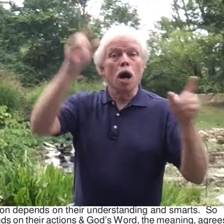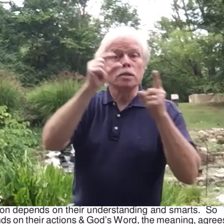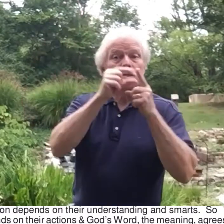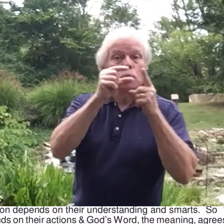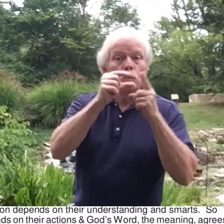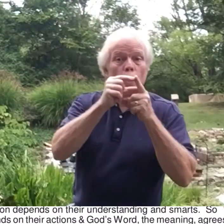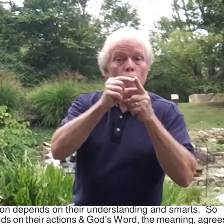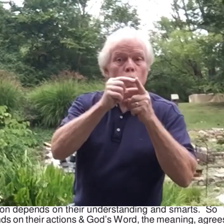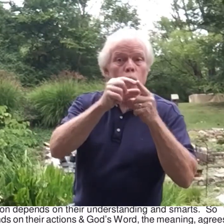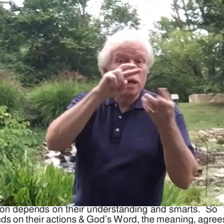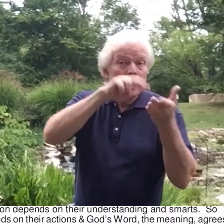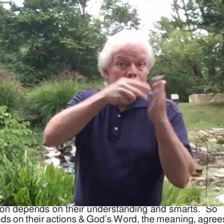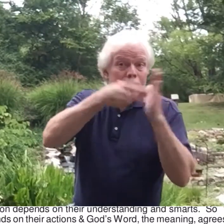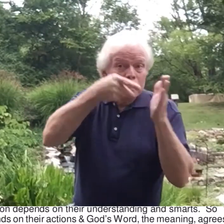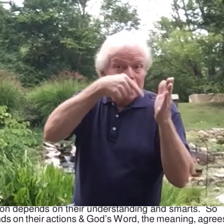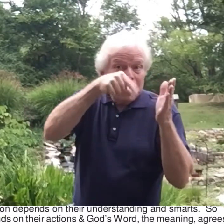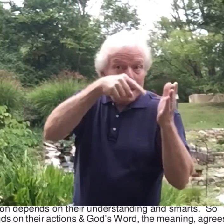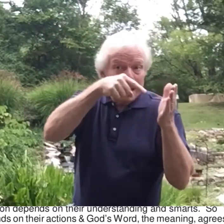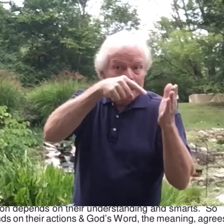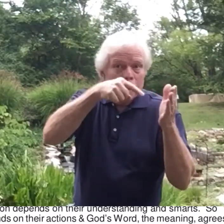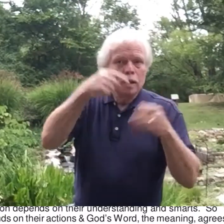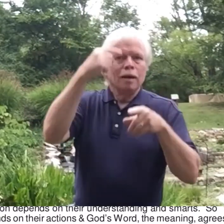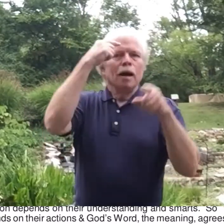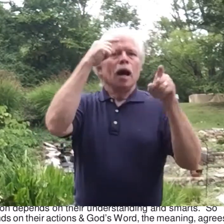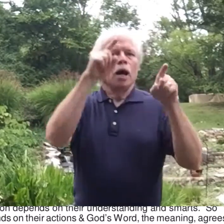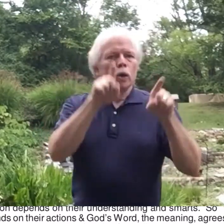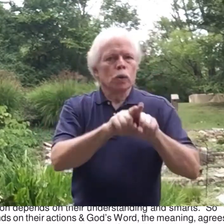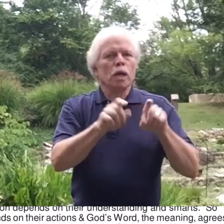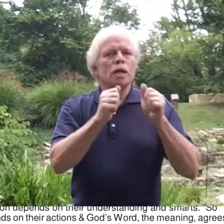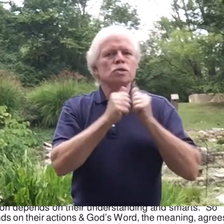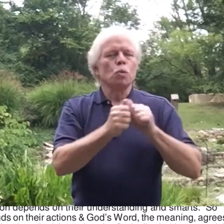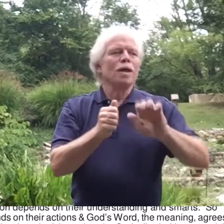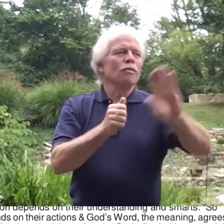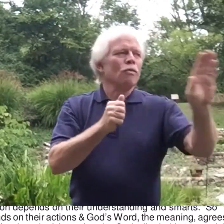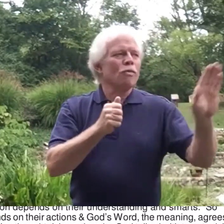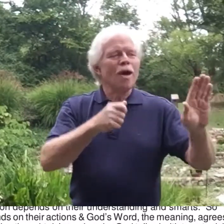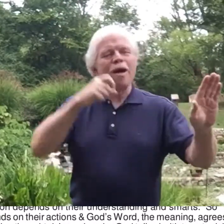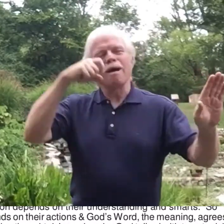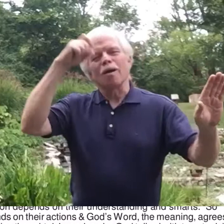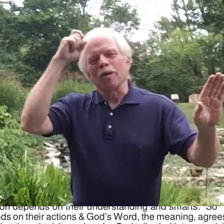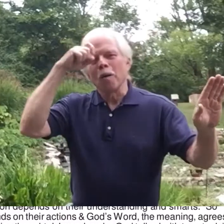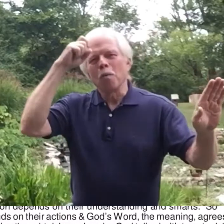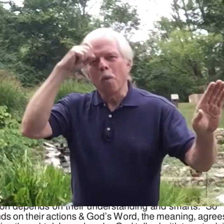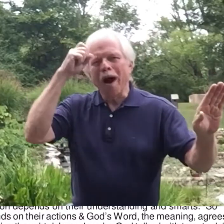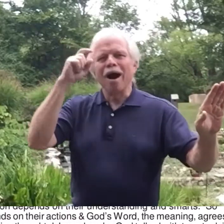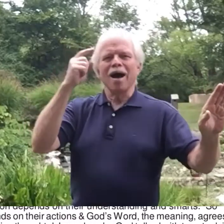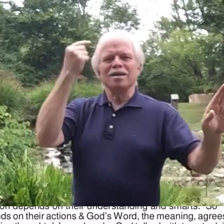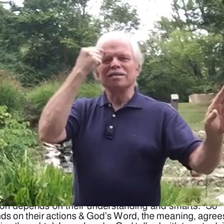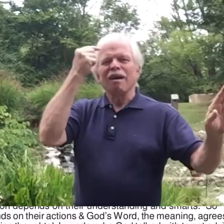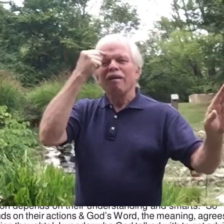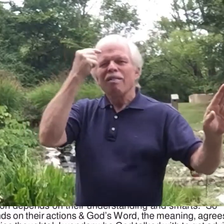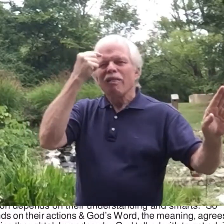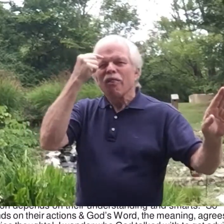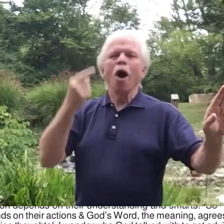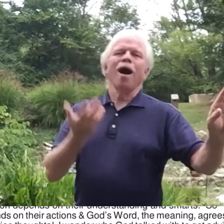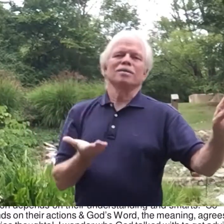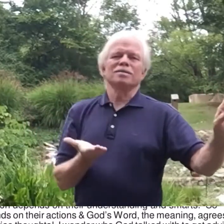God's word, the meaning, agrees with their wise thoughts.